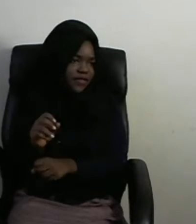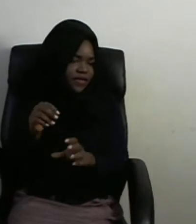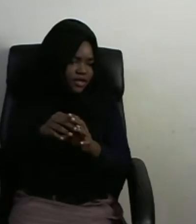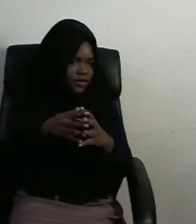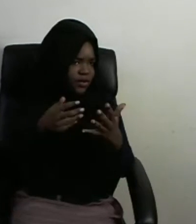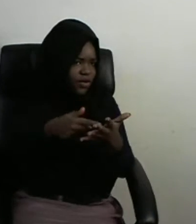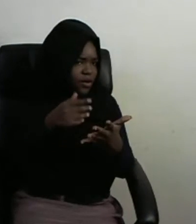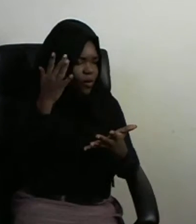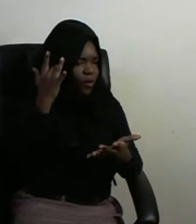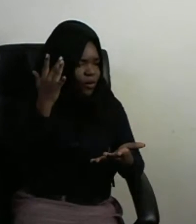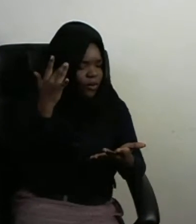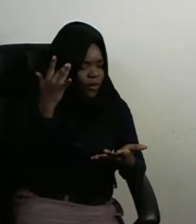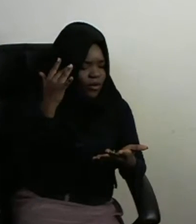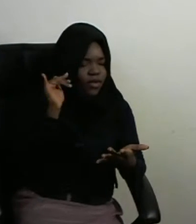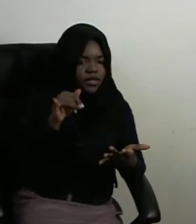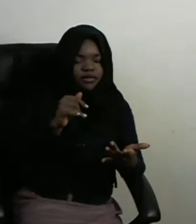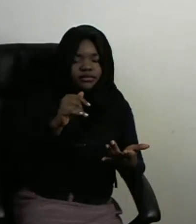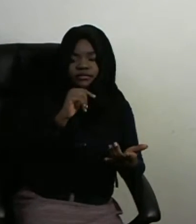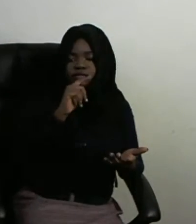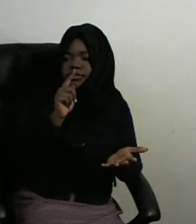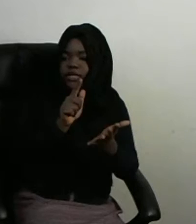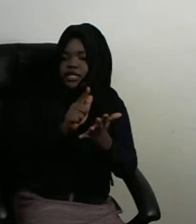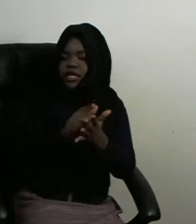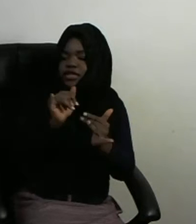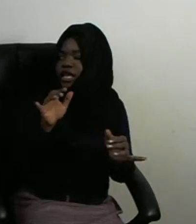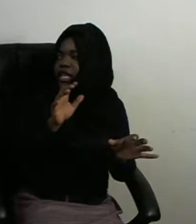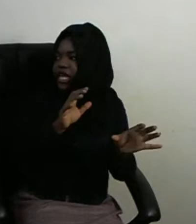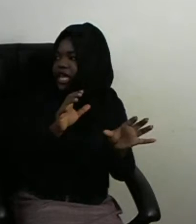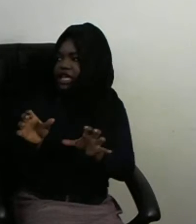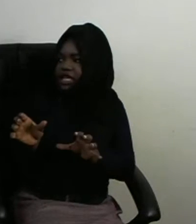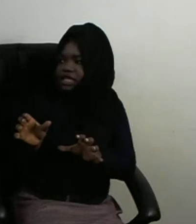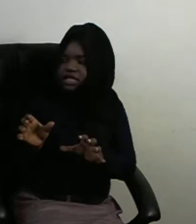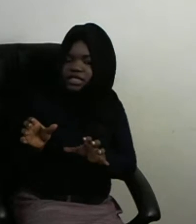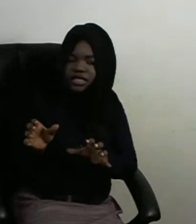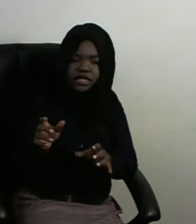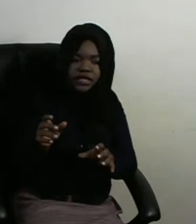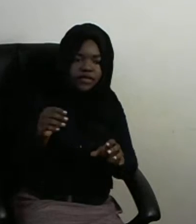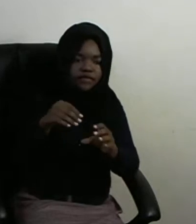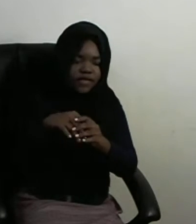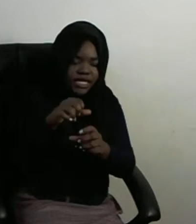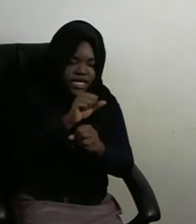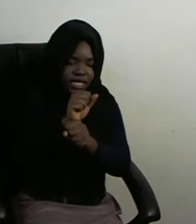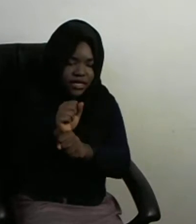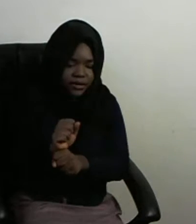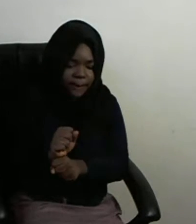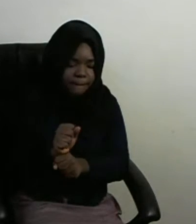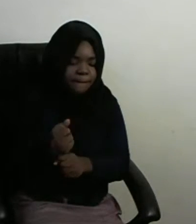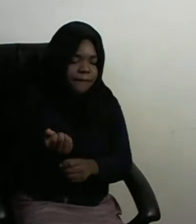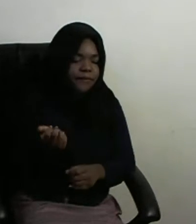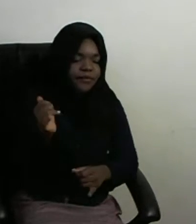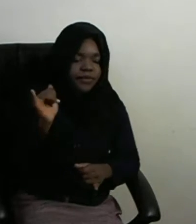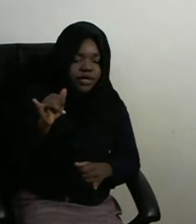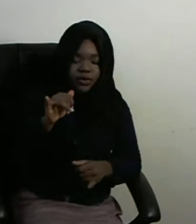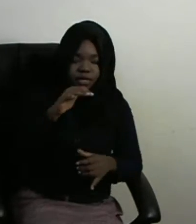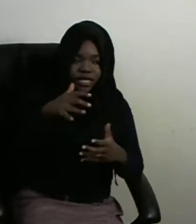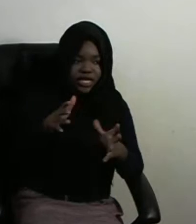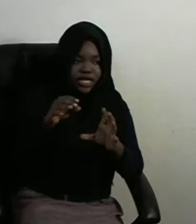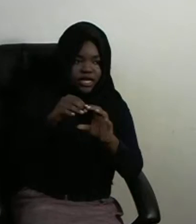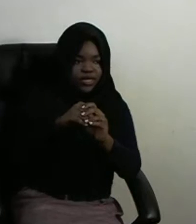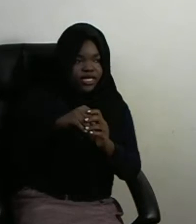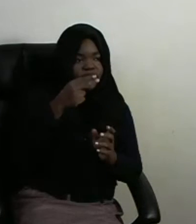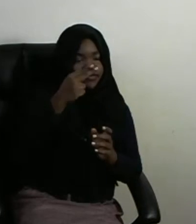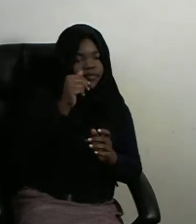the Quran that prohibits the act of enslaving? Well, it was prohibited in a